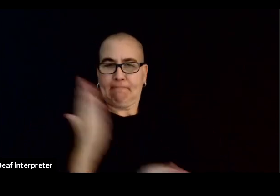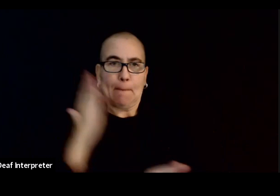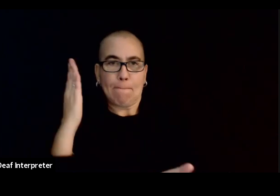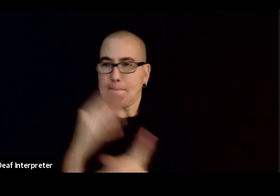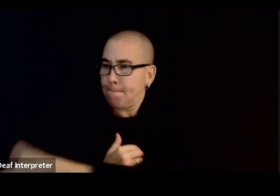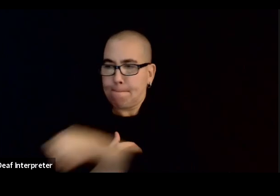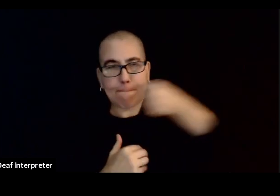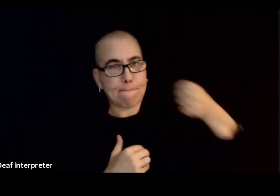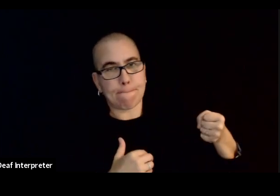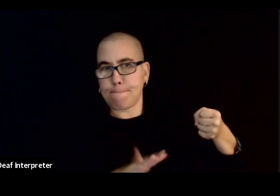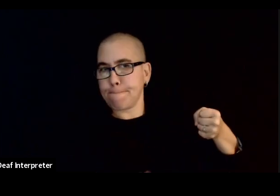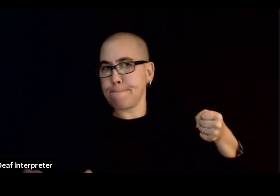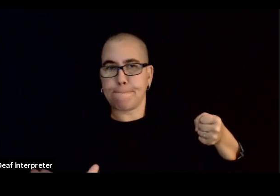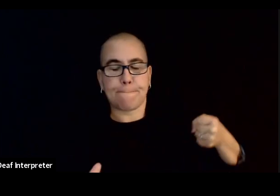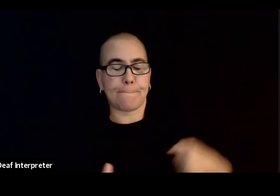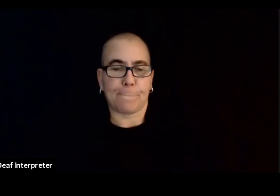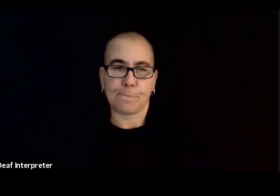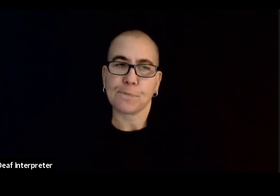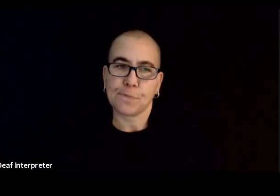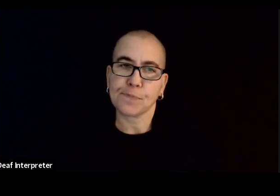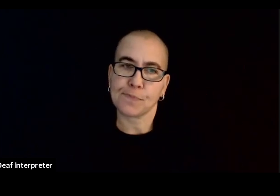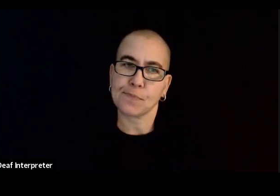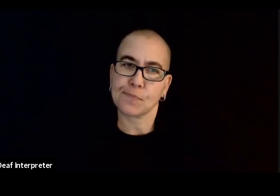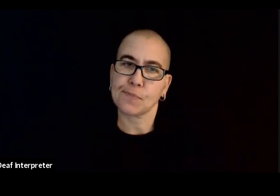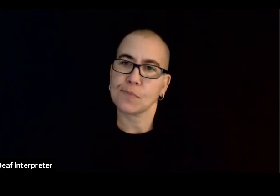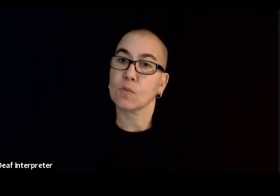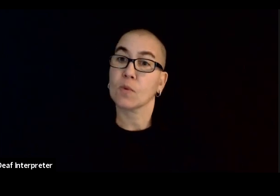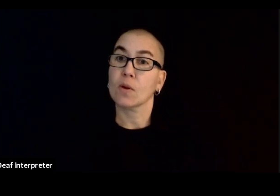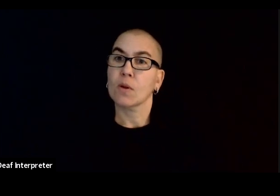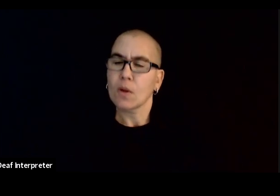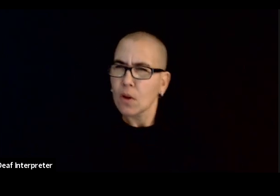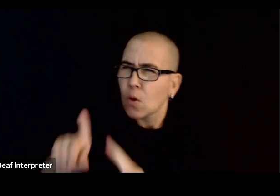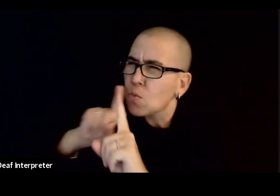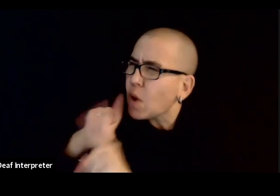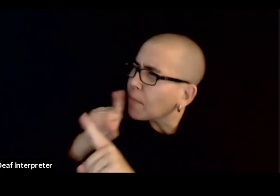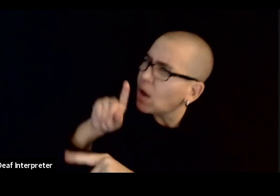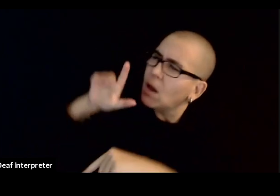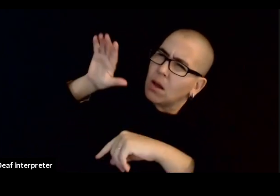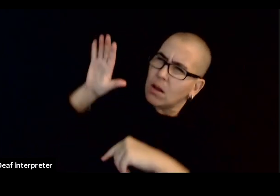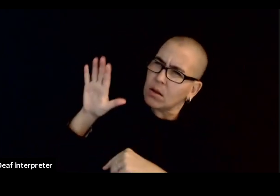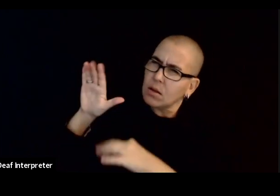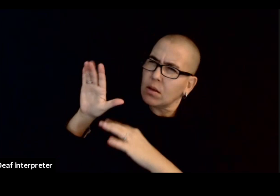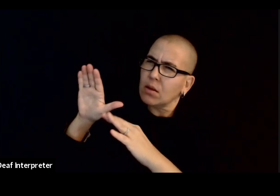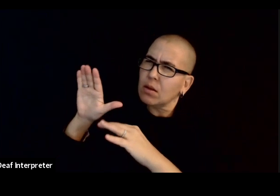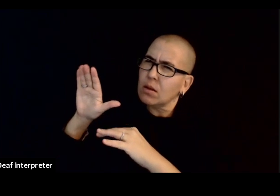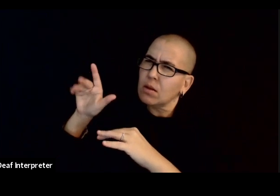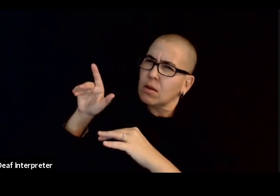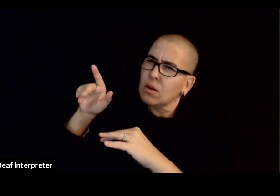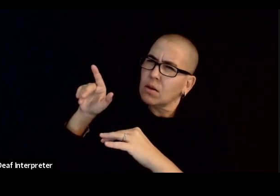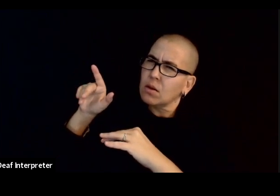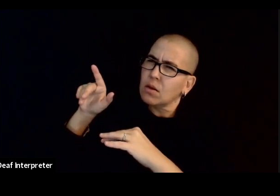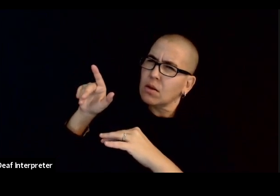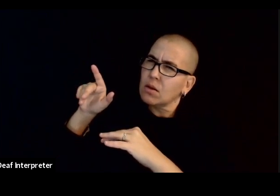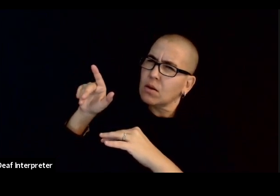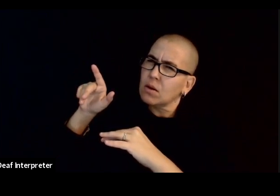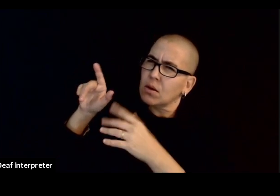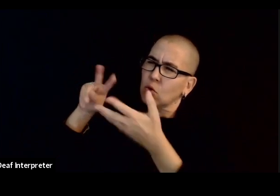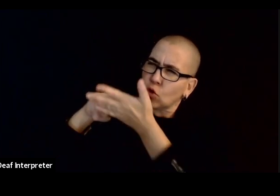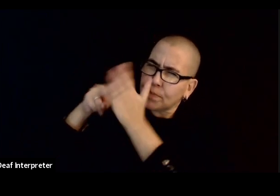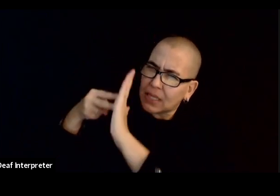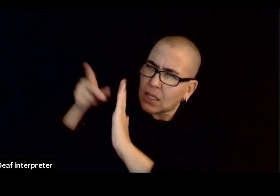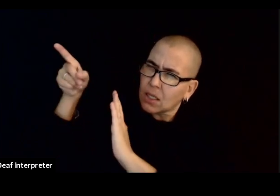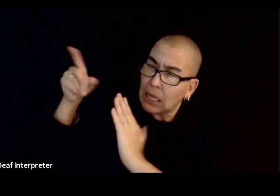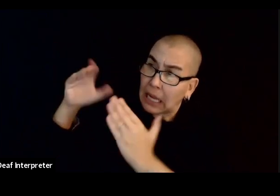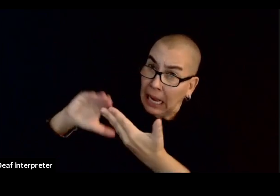Following up, had you given the randomly selected communities a heads up that you would be there?